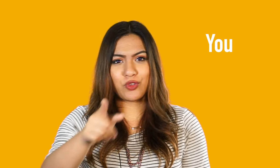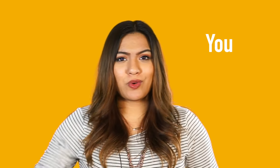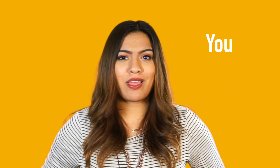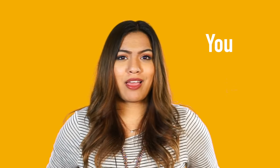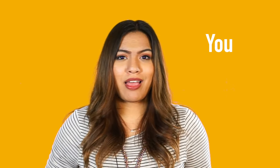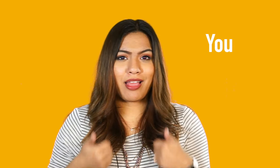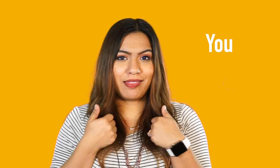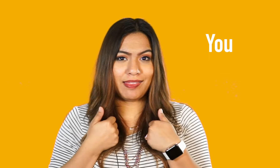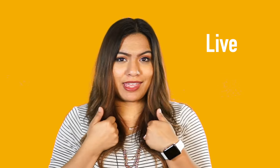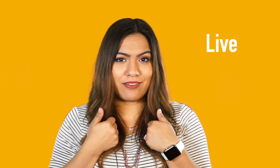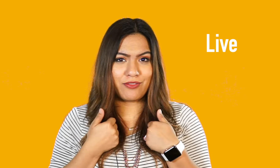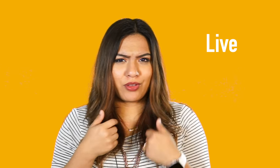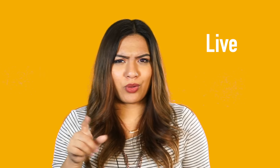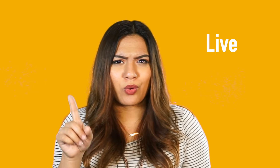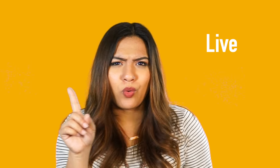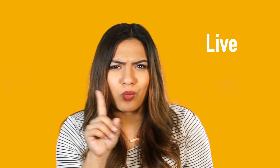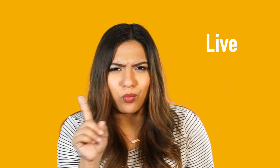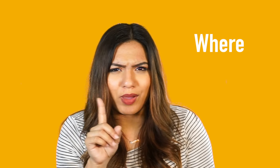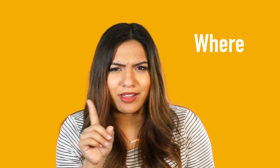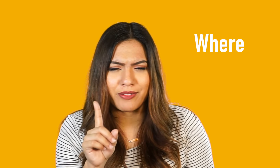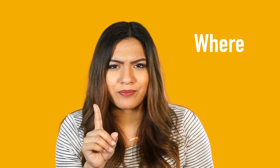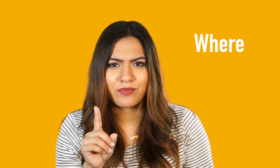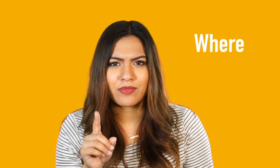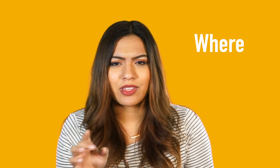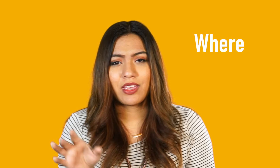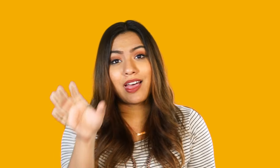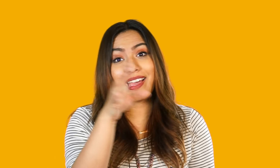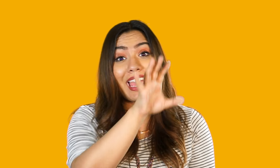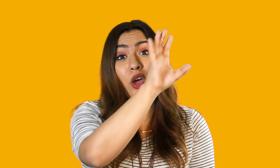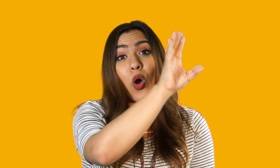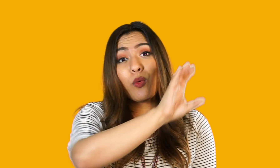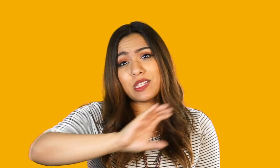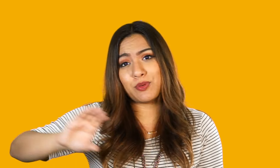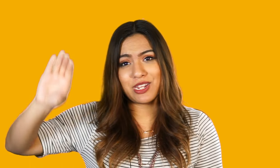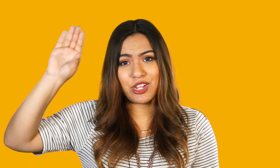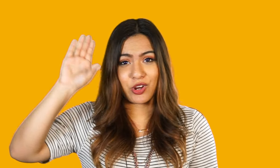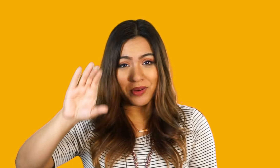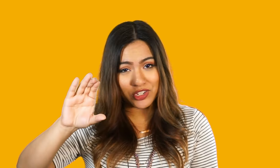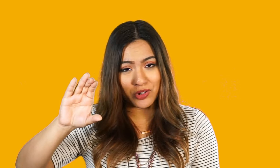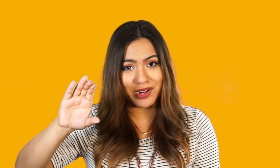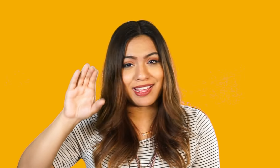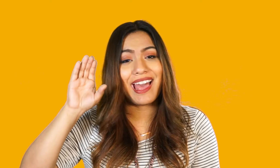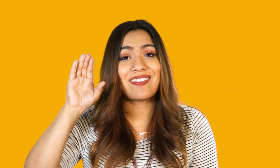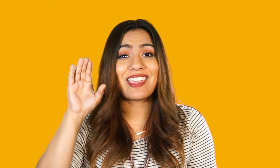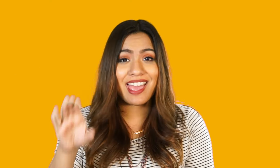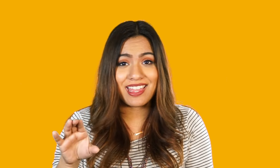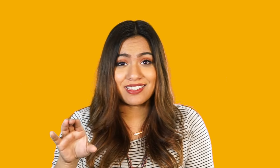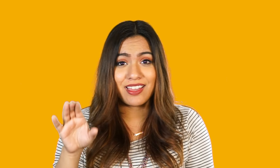You live where? Again, always putting your question word at the end of